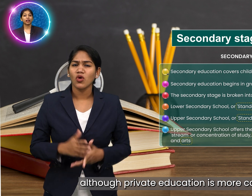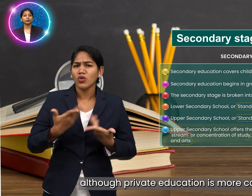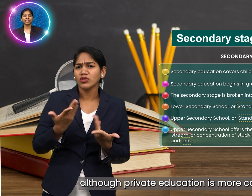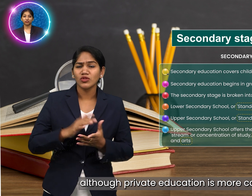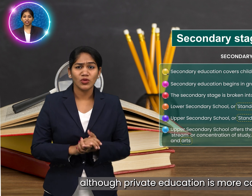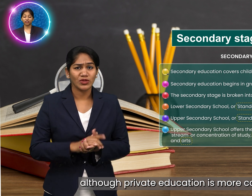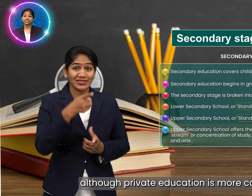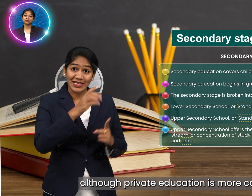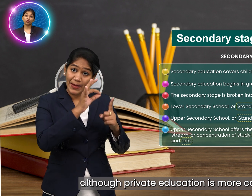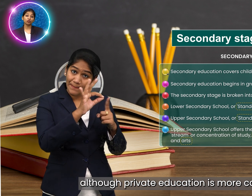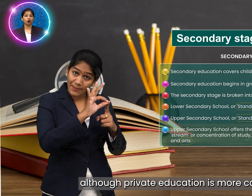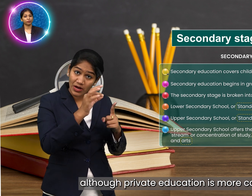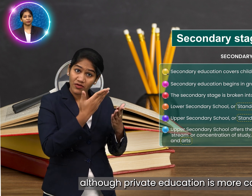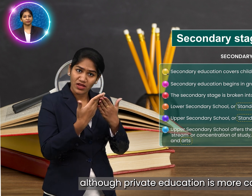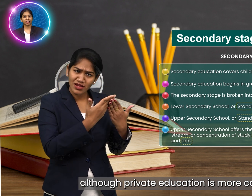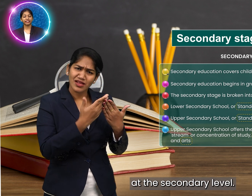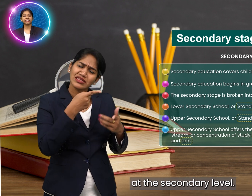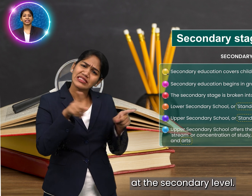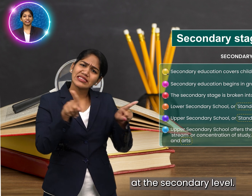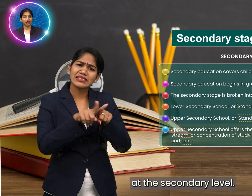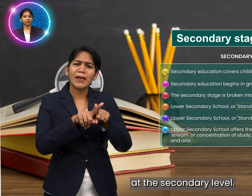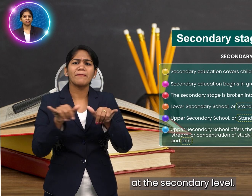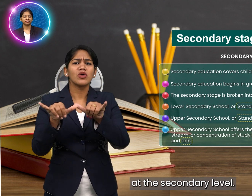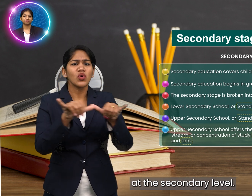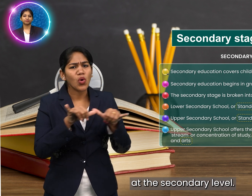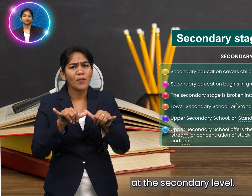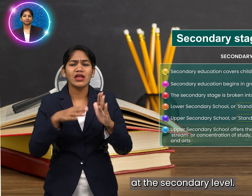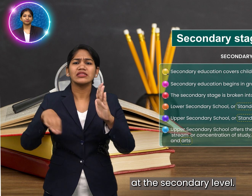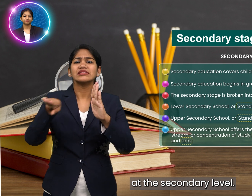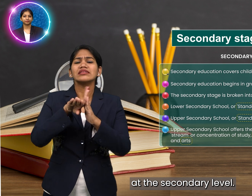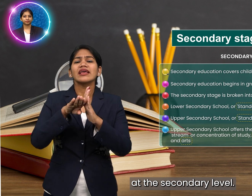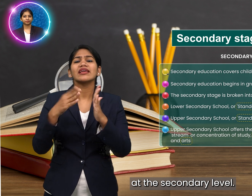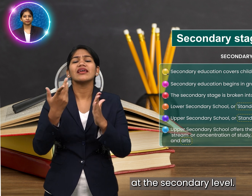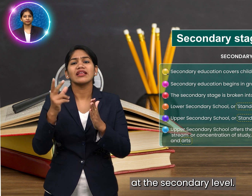although private education is more common at the secondary level.